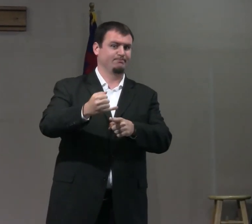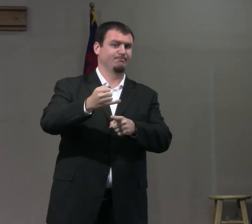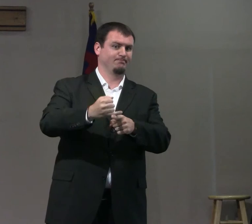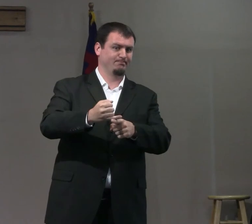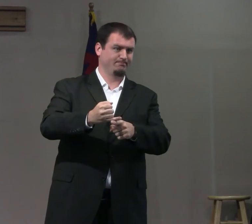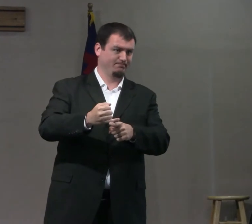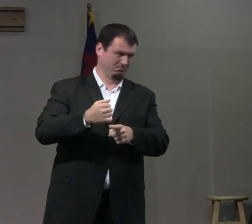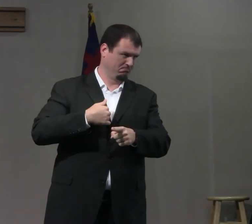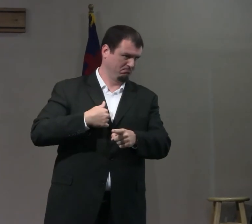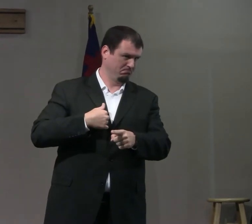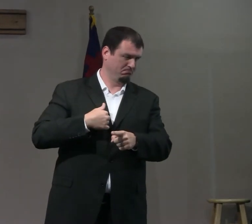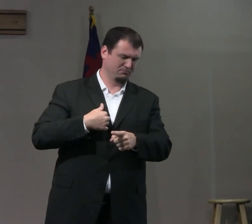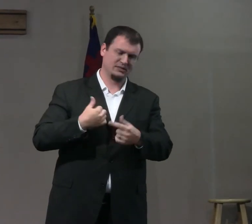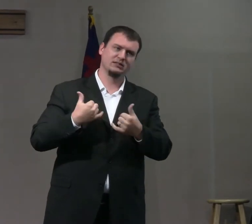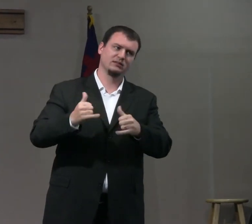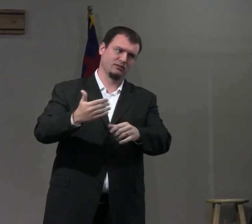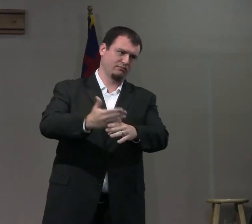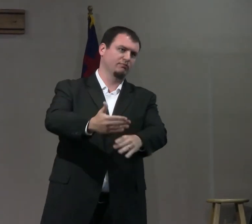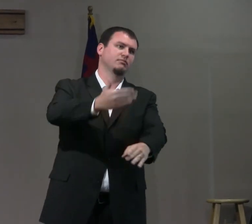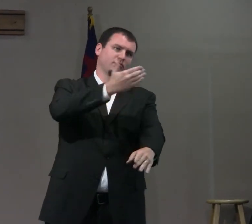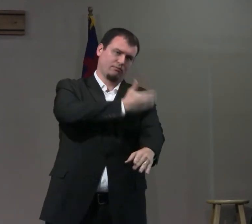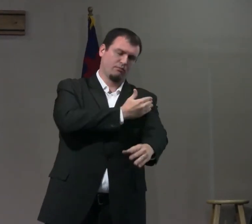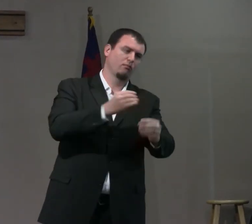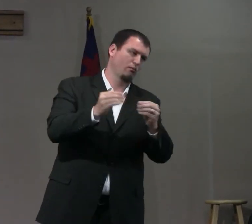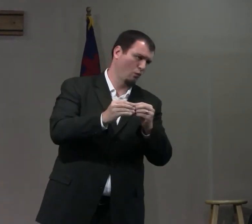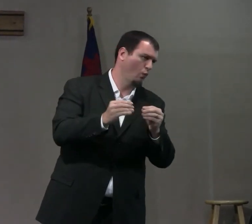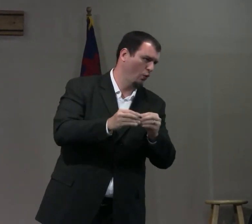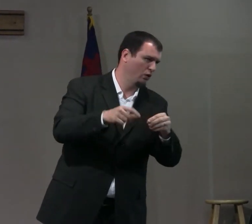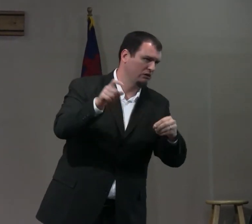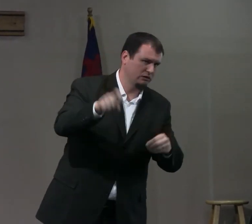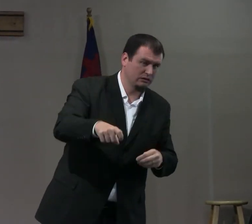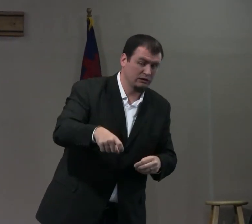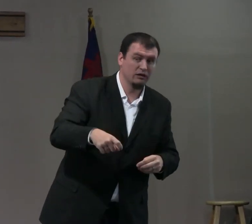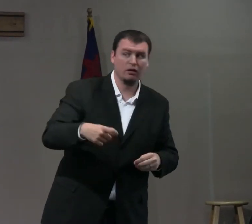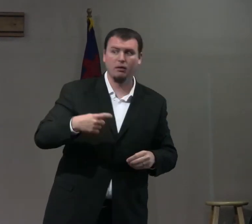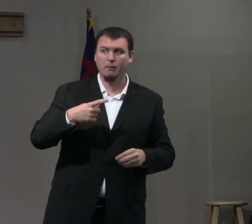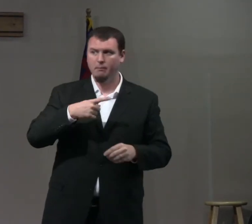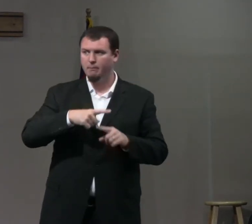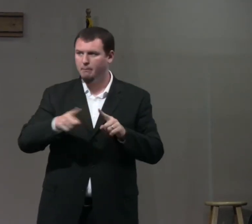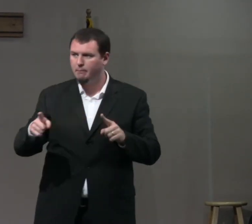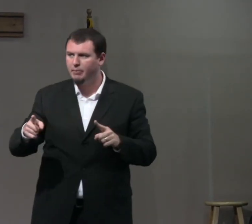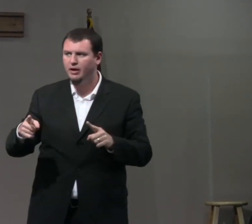out, and then maybe 8 years improves a little bit, twice a week, a lot more.